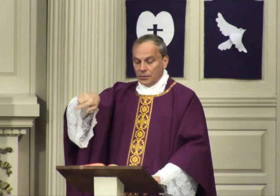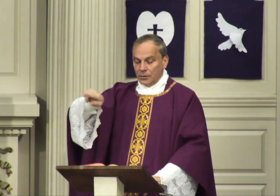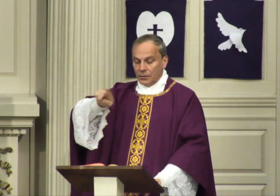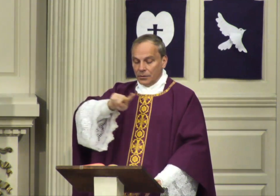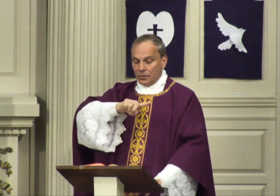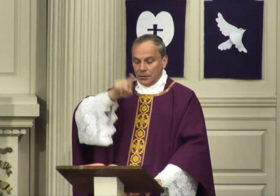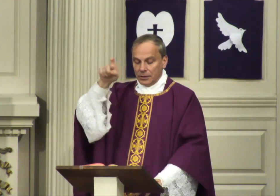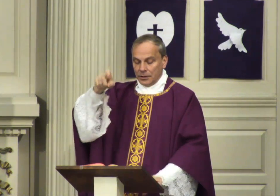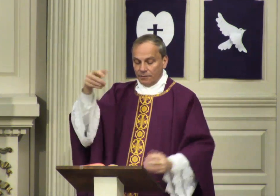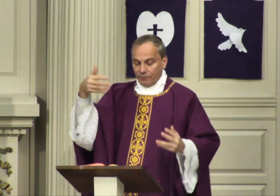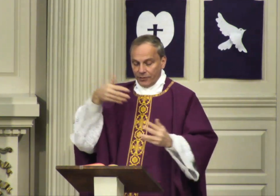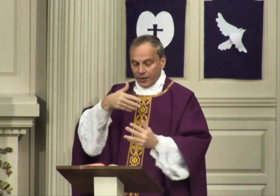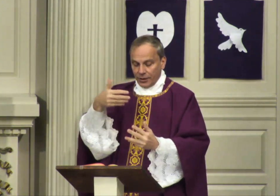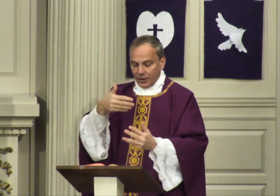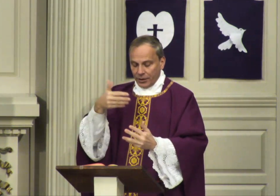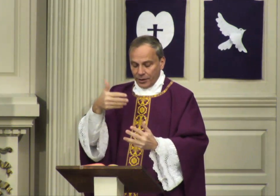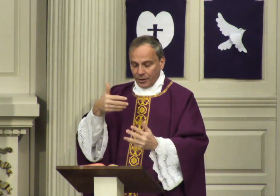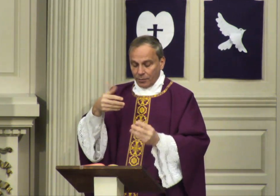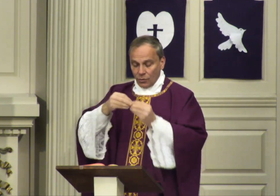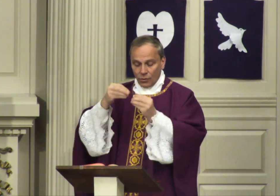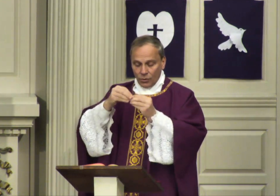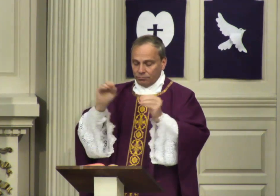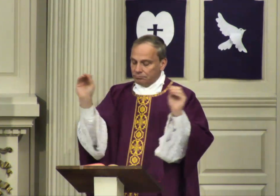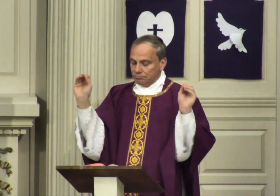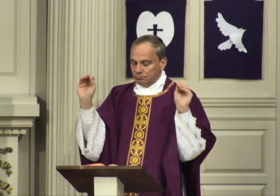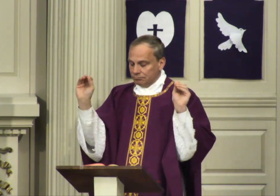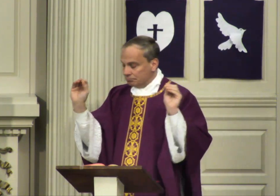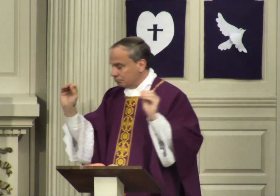You need no longer fear.